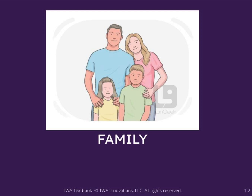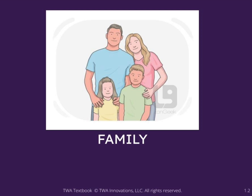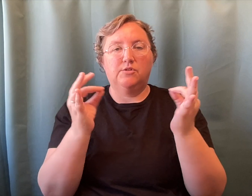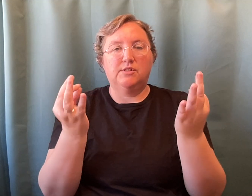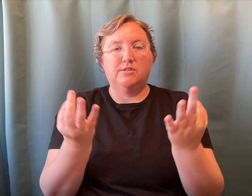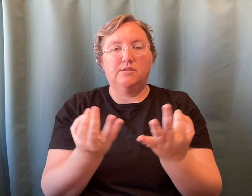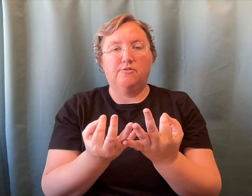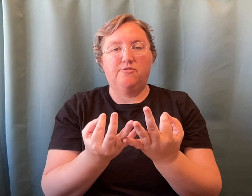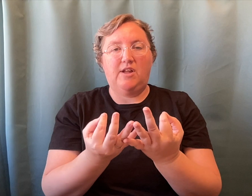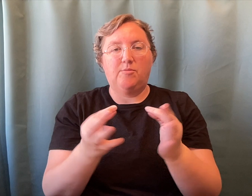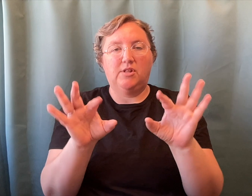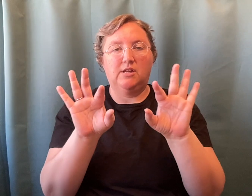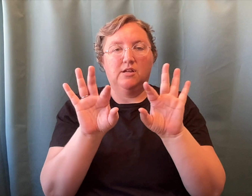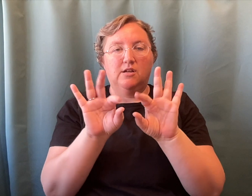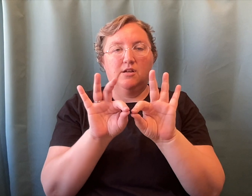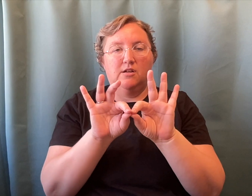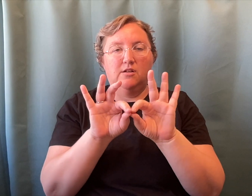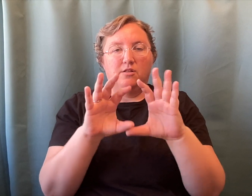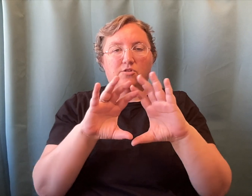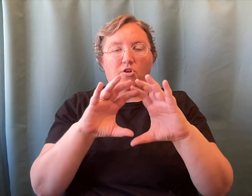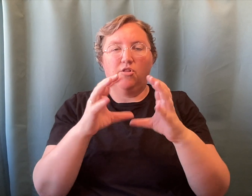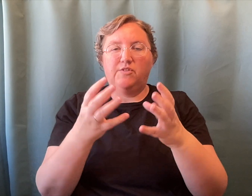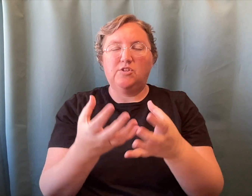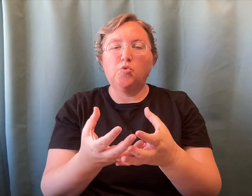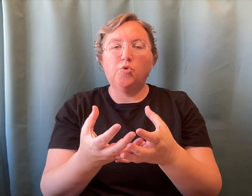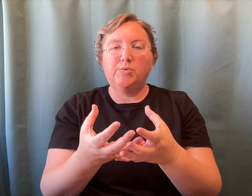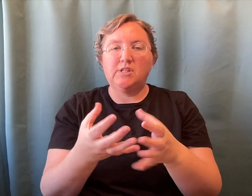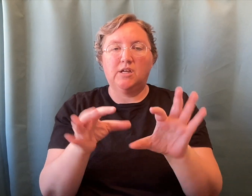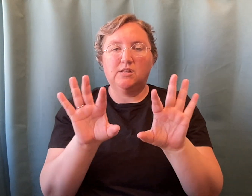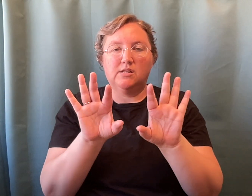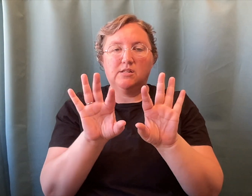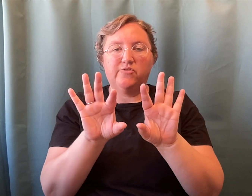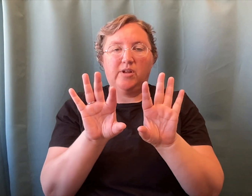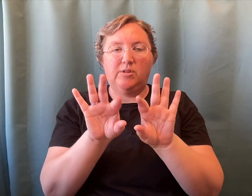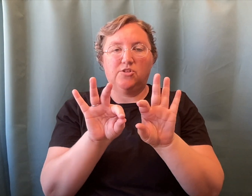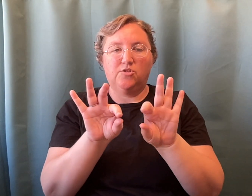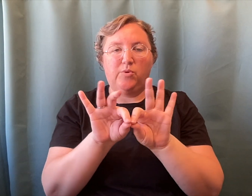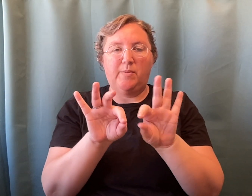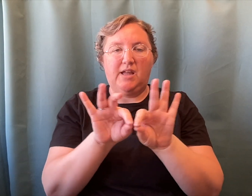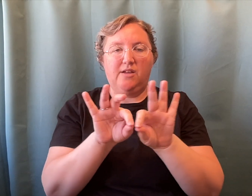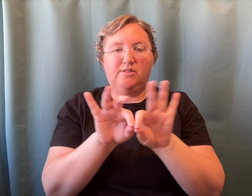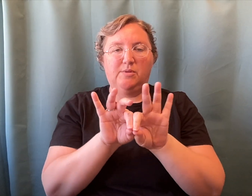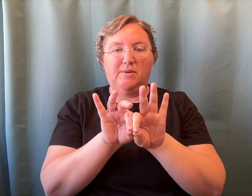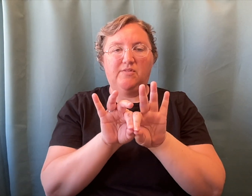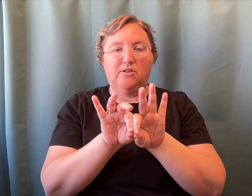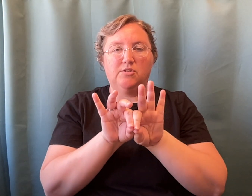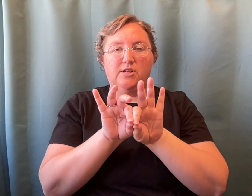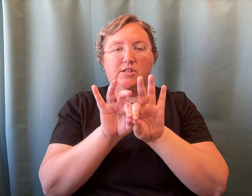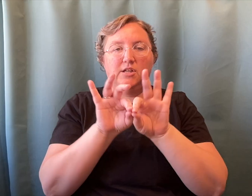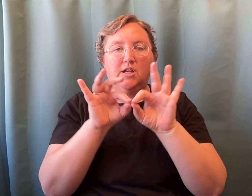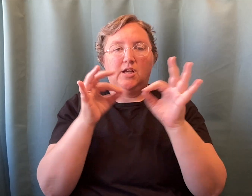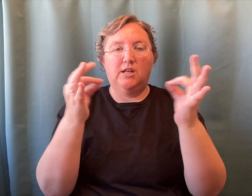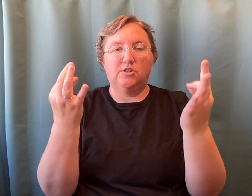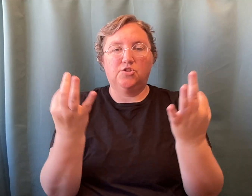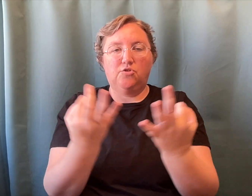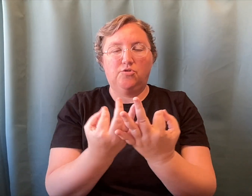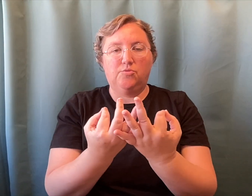First is family. There's all of these group signs. This is family. It starts with my F's with my fingers touching, and it circles